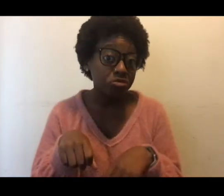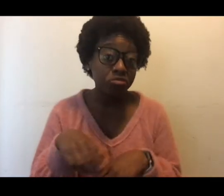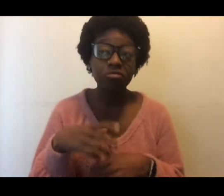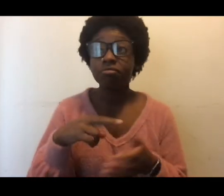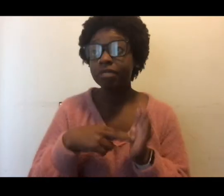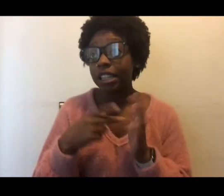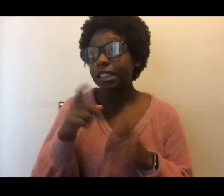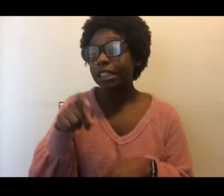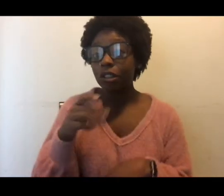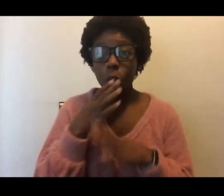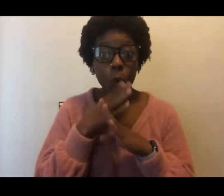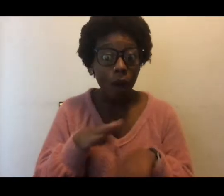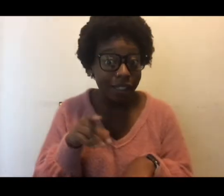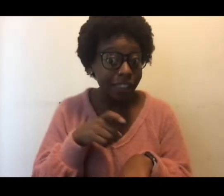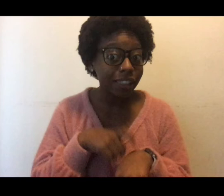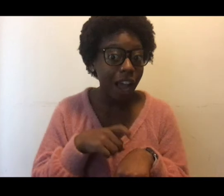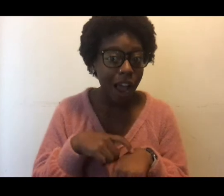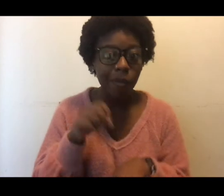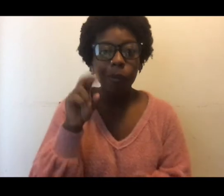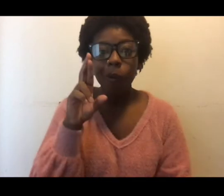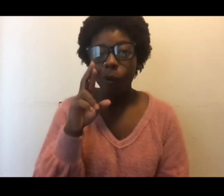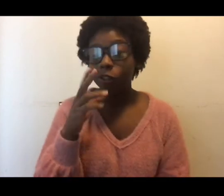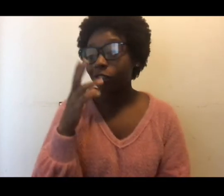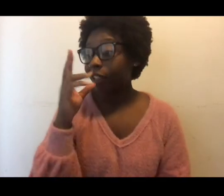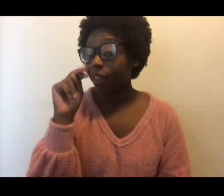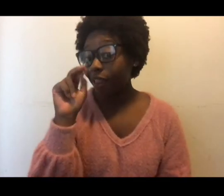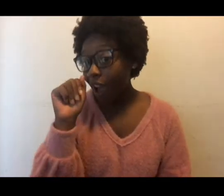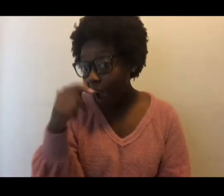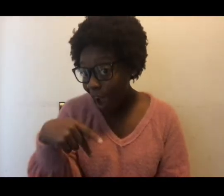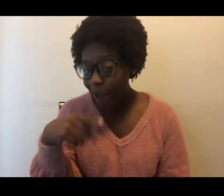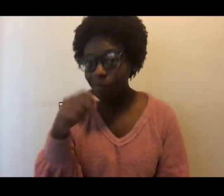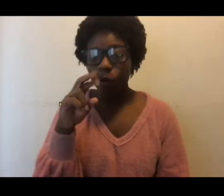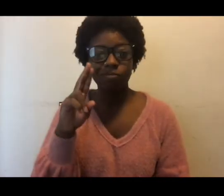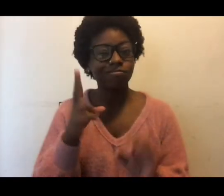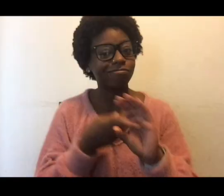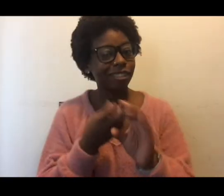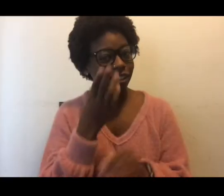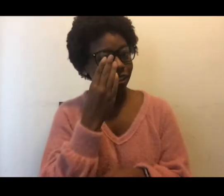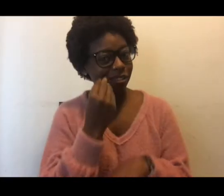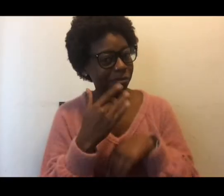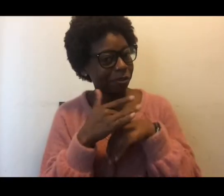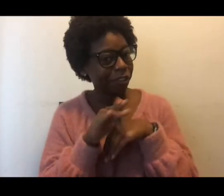And T could be quiet time or